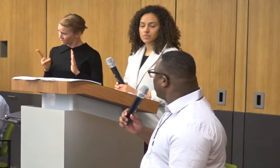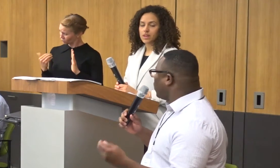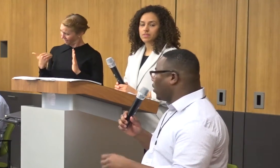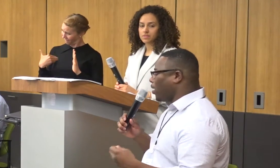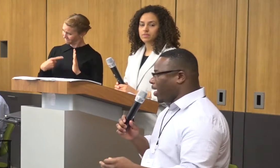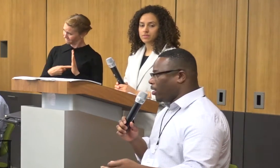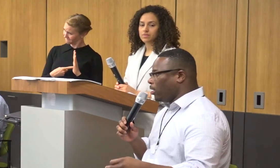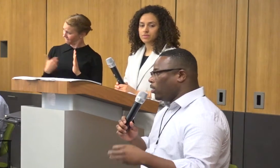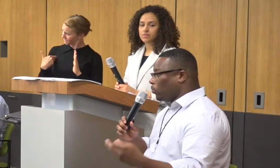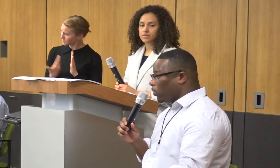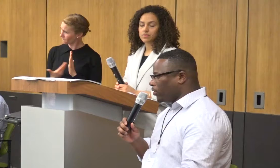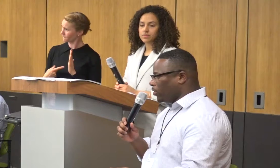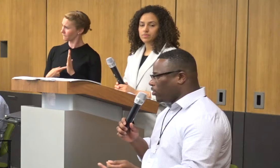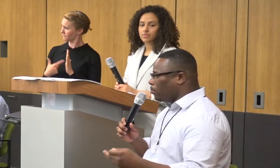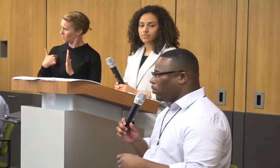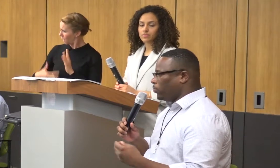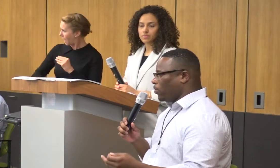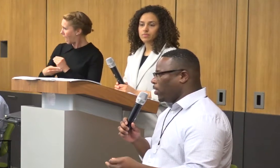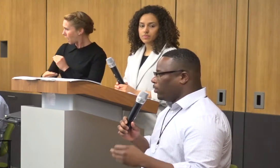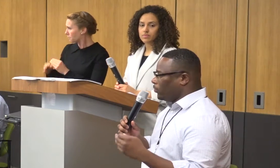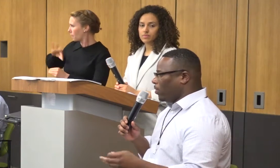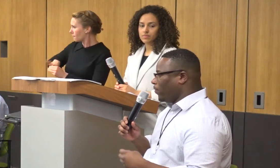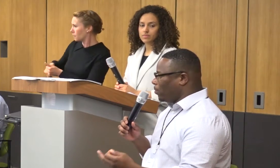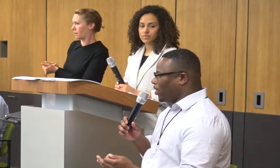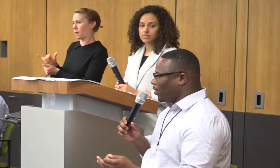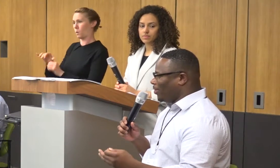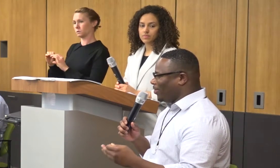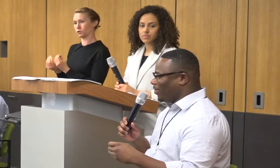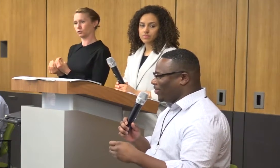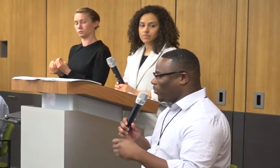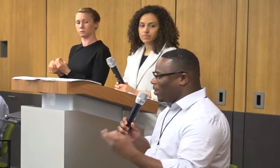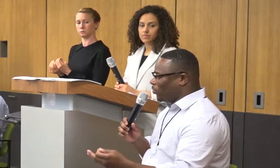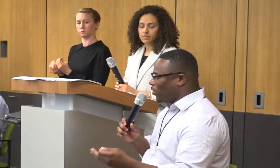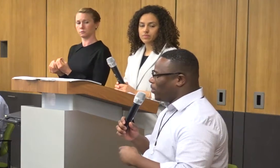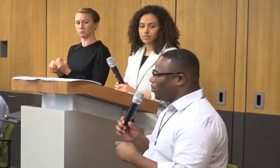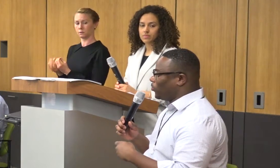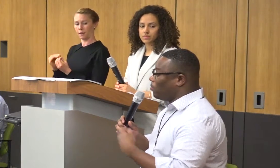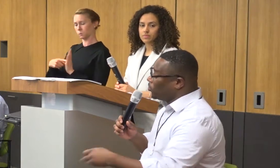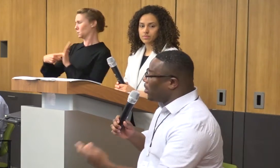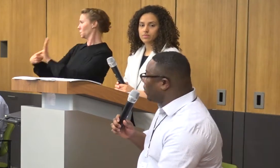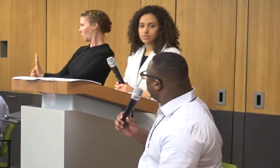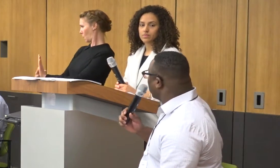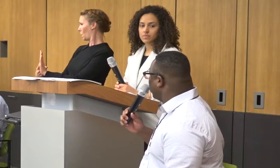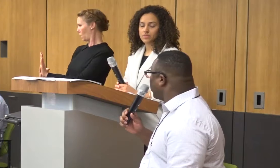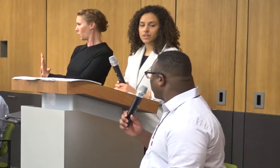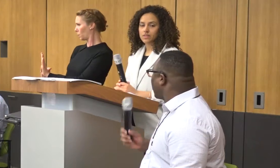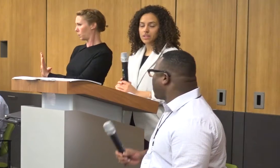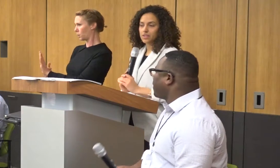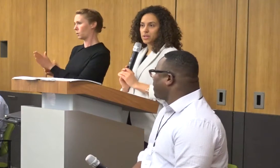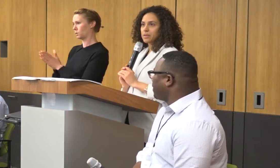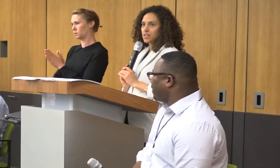being done, and we are adding to an organization, but also there's a way for you to sort of demonstrate your sort of mission alignment with the work we're